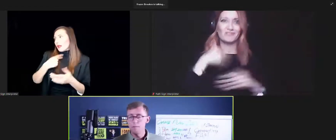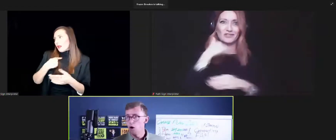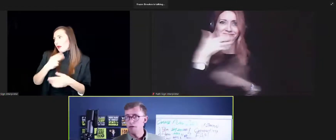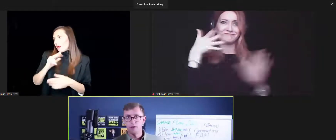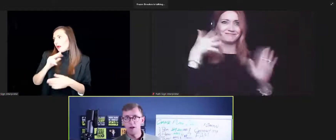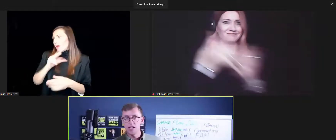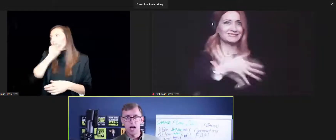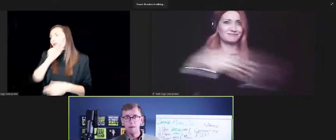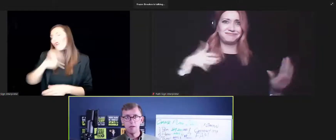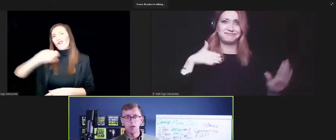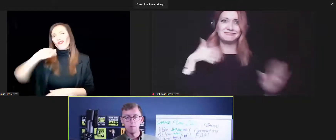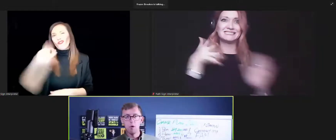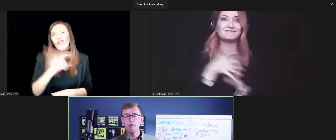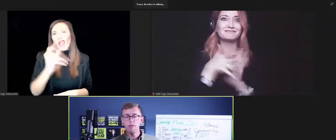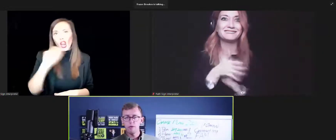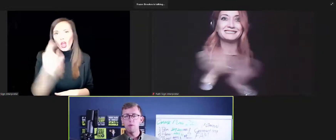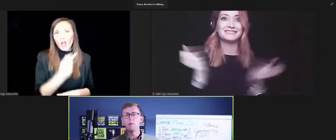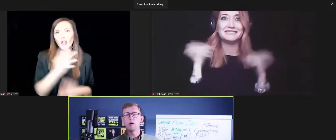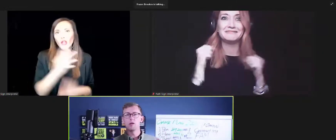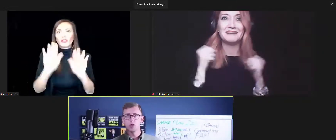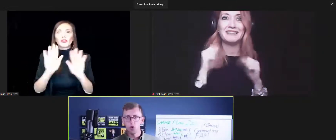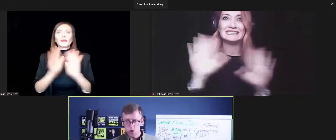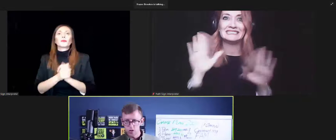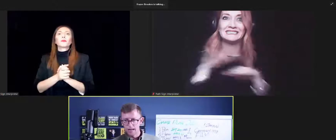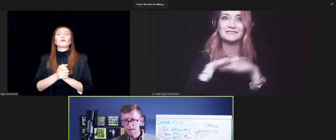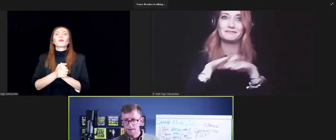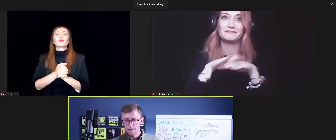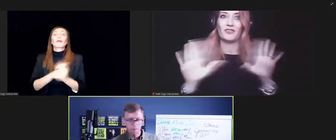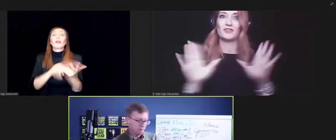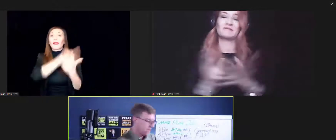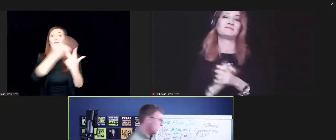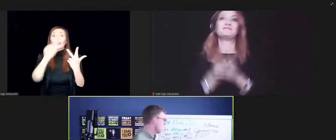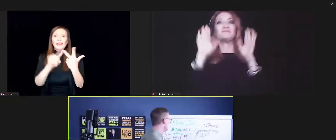any more than 3 assignments. More than 3 will become exhausting.